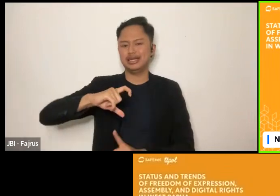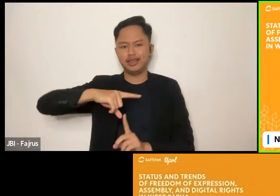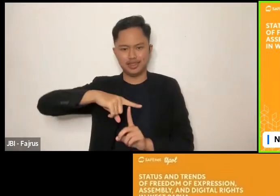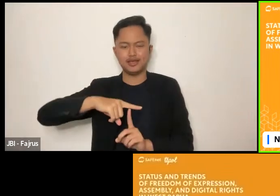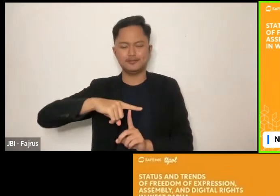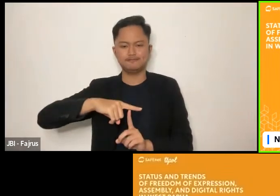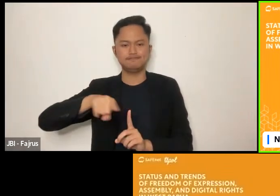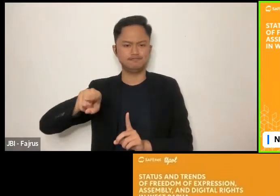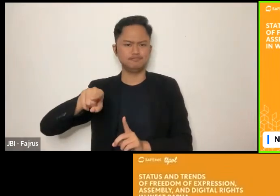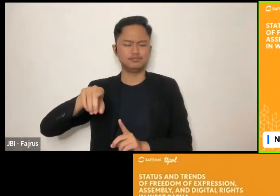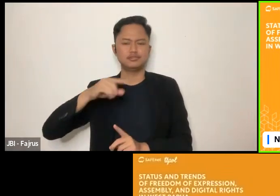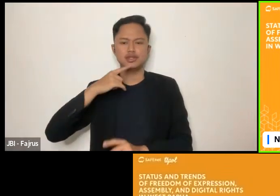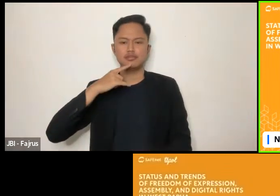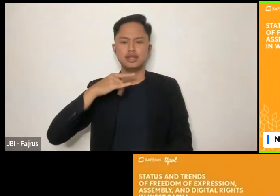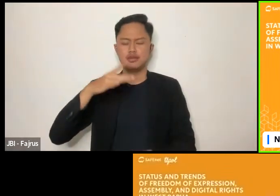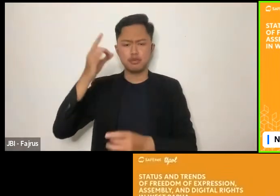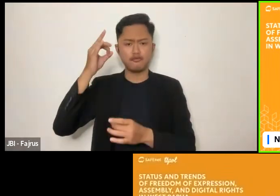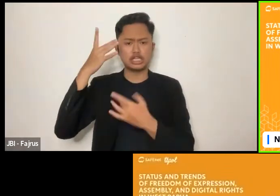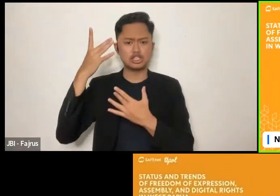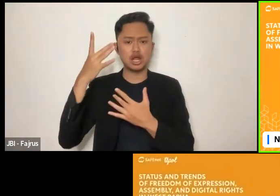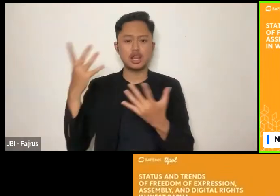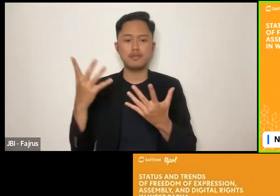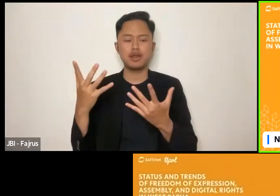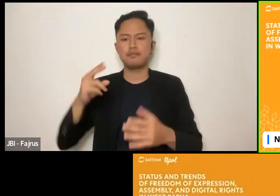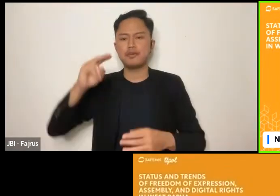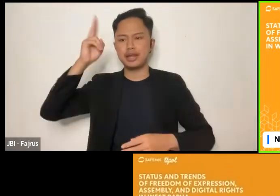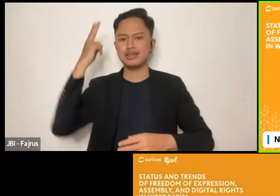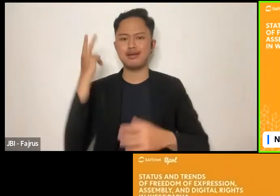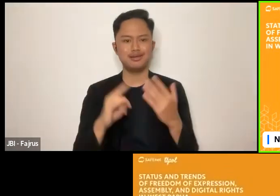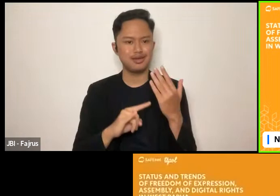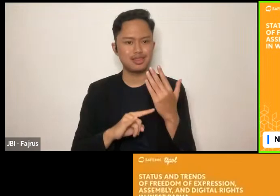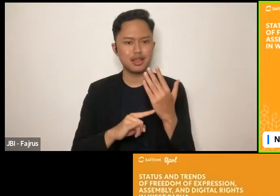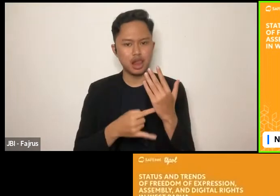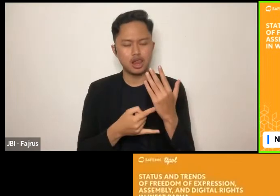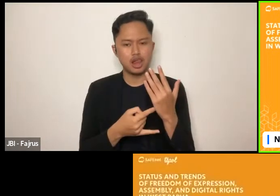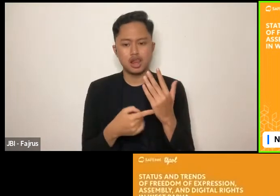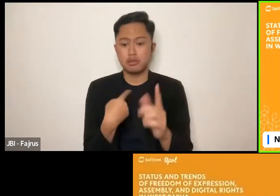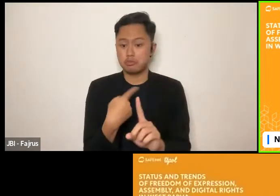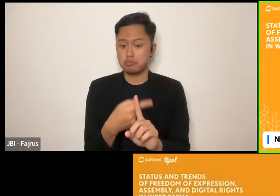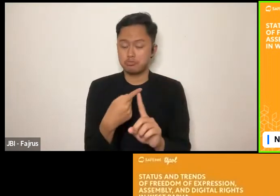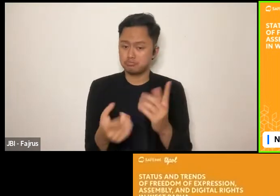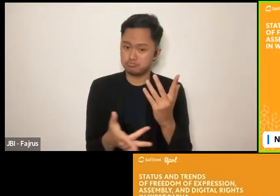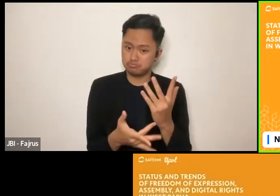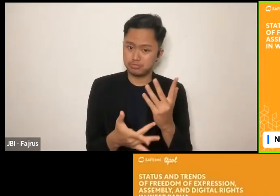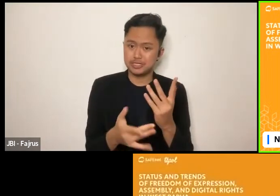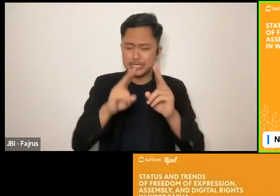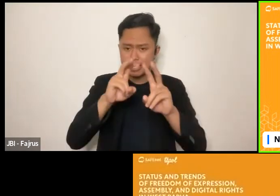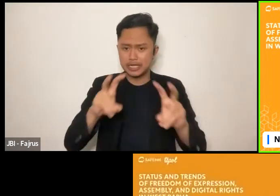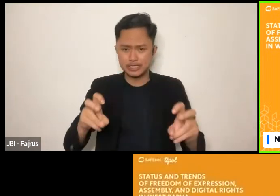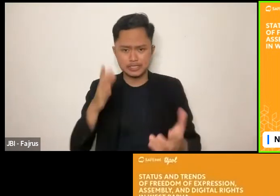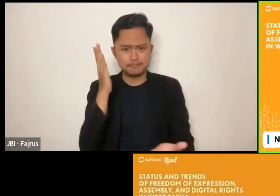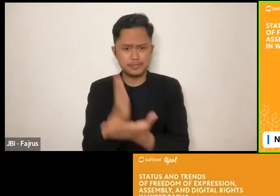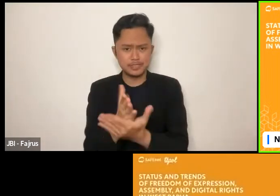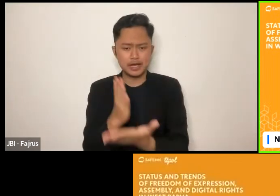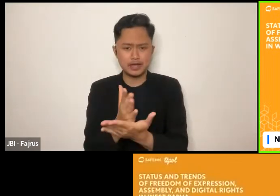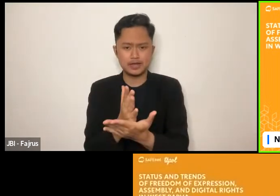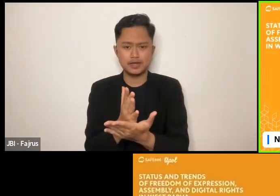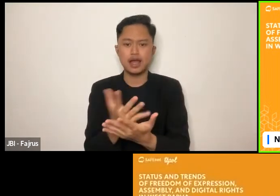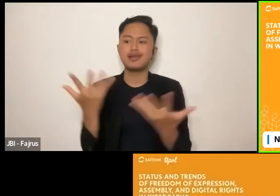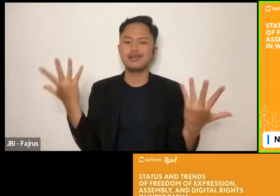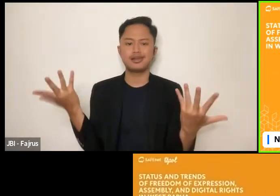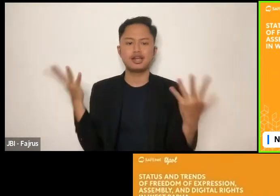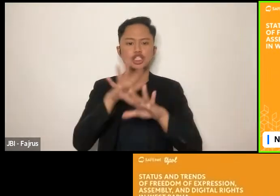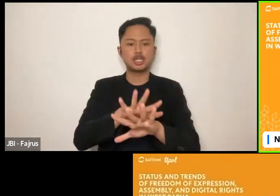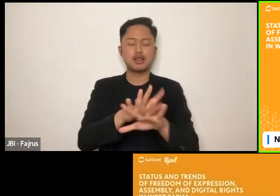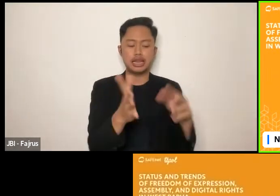RTIK. His expertise in digital governance, innovation technology, and policy analysis, and the intersection between